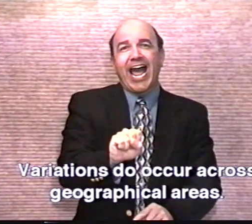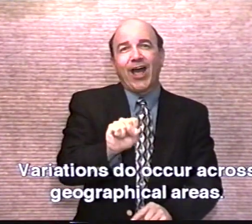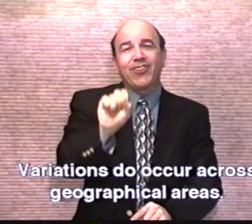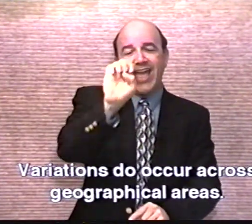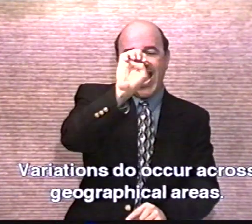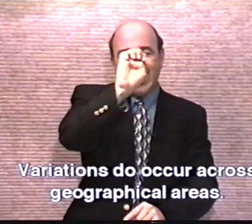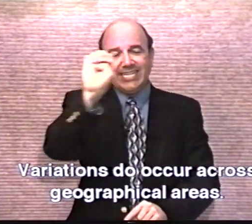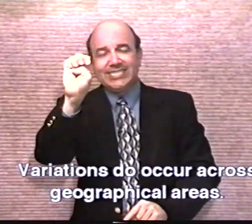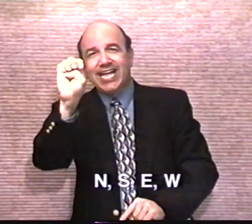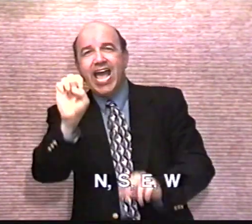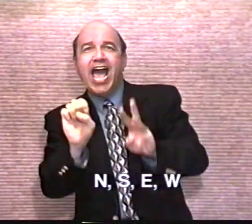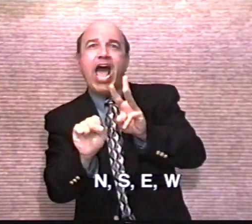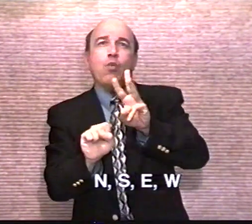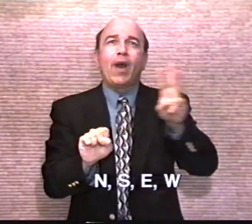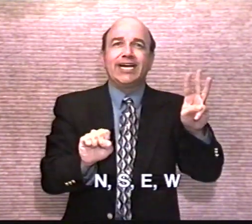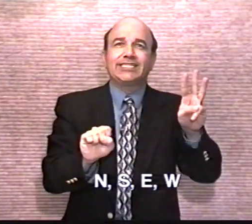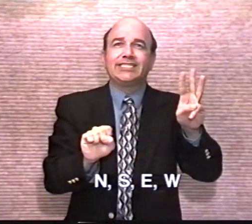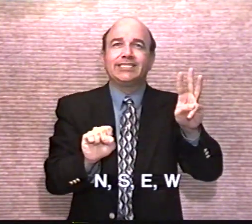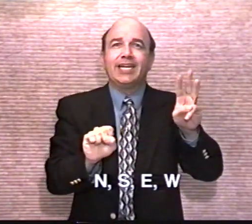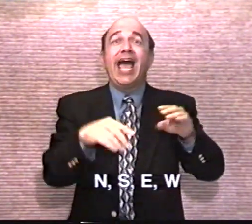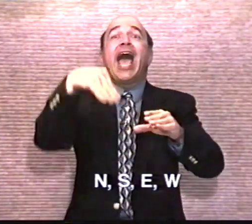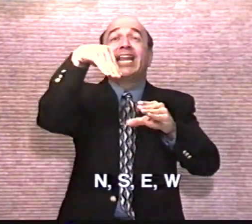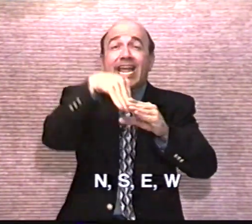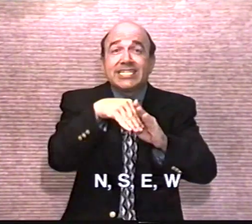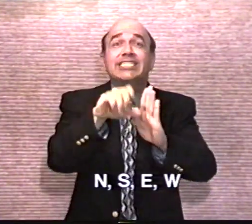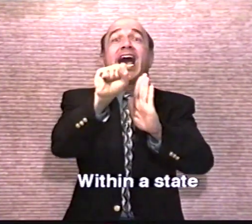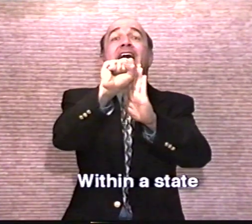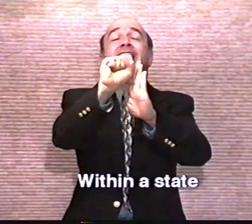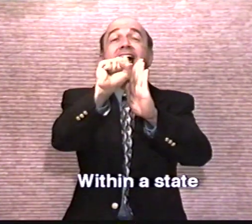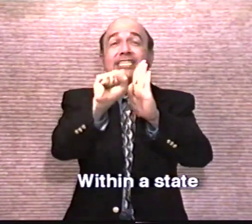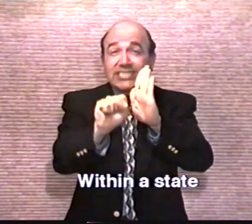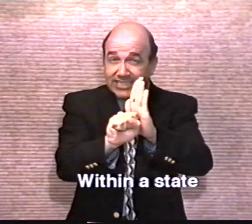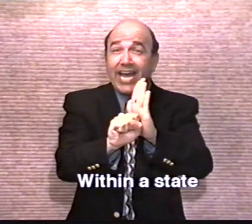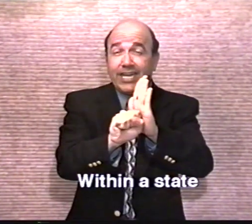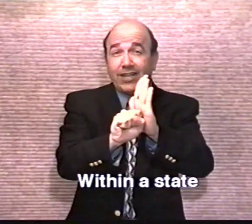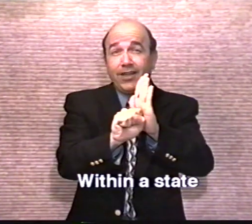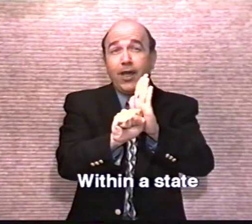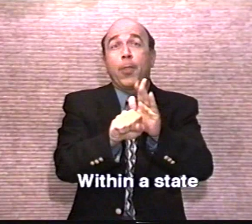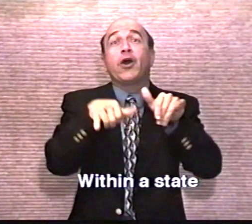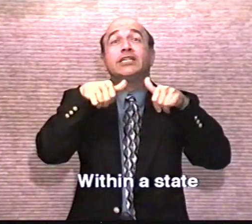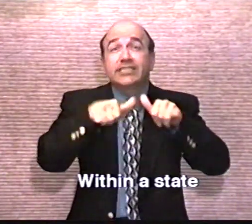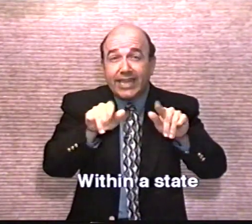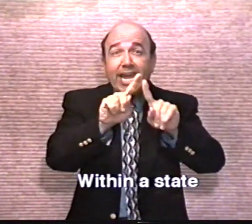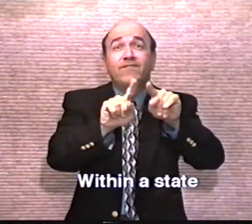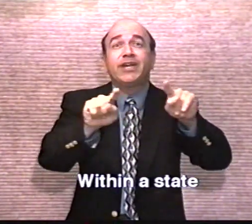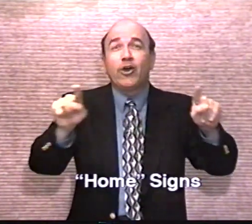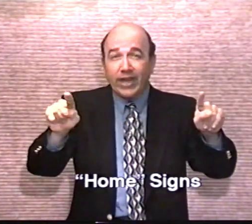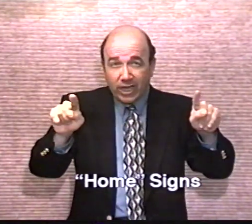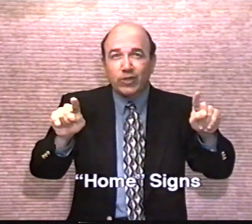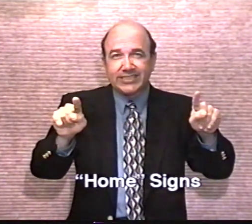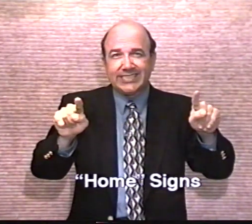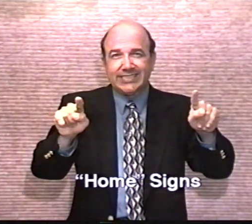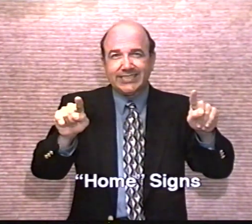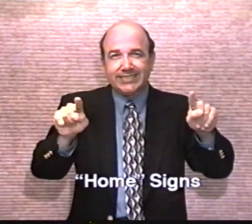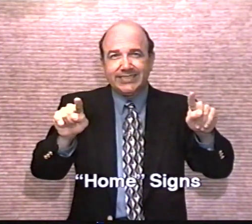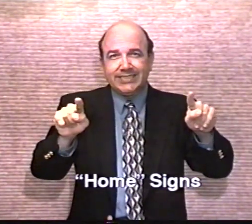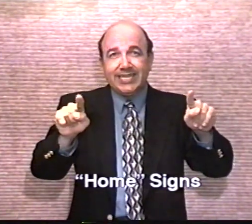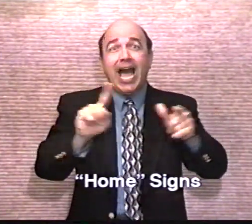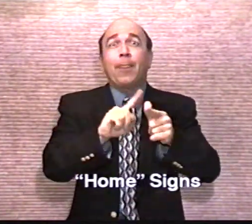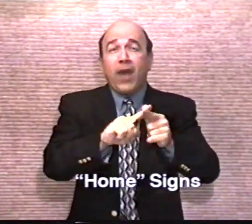south, east, and west. And inside a state, there are their variations. And then